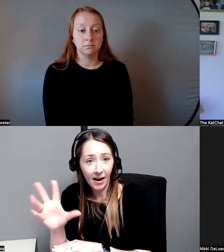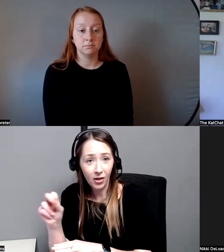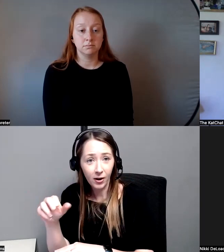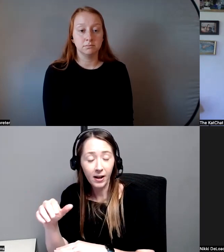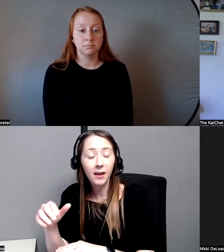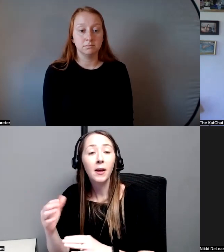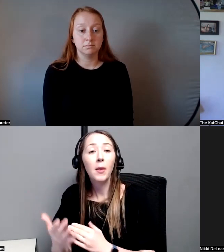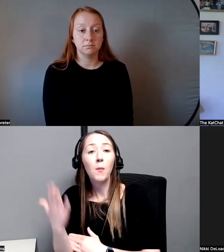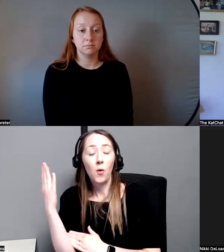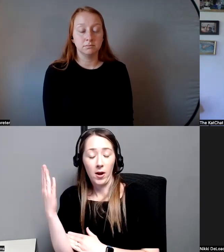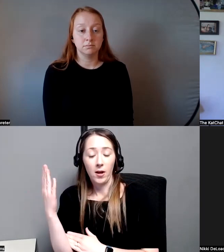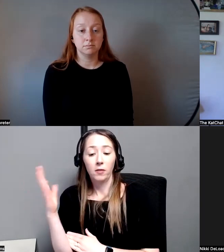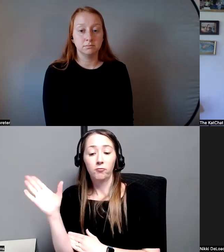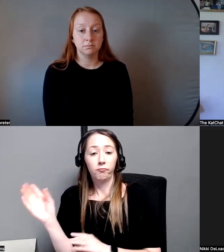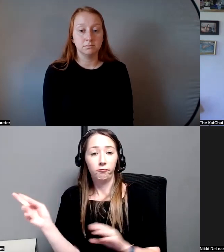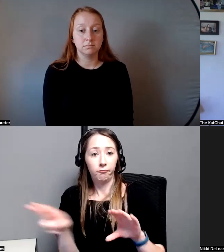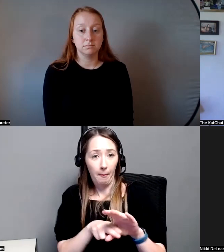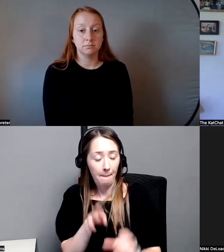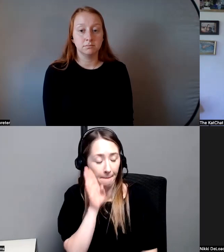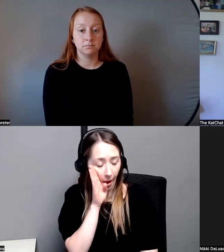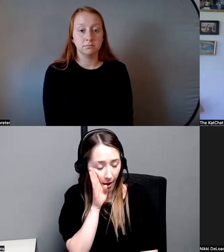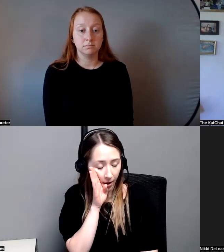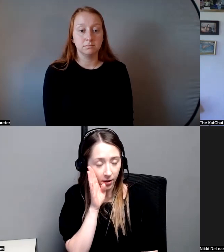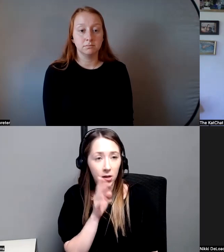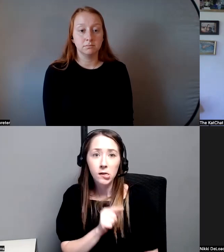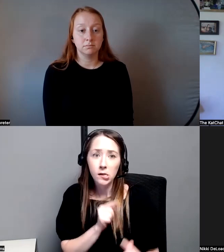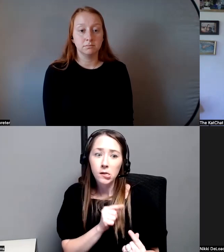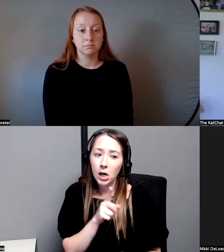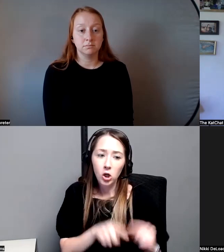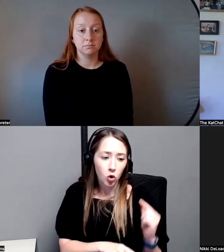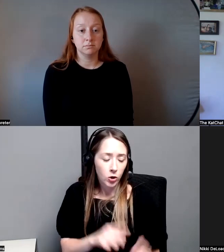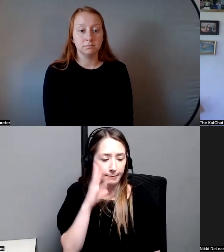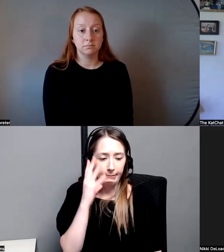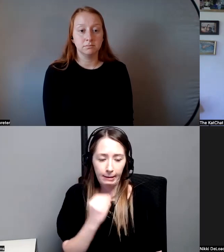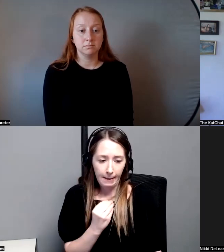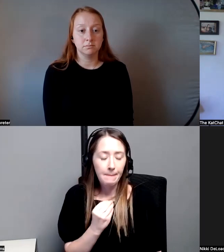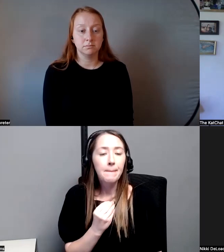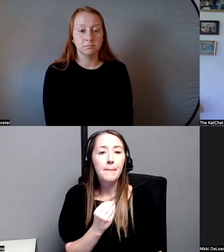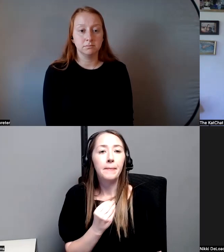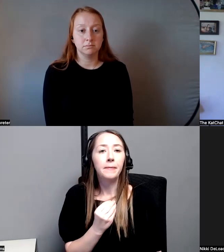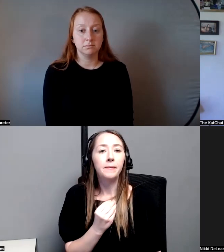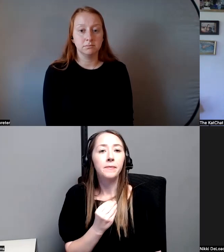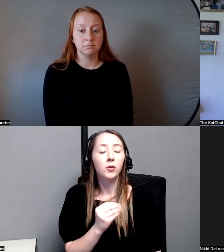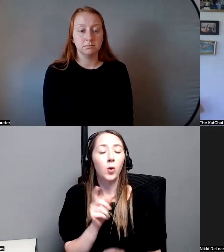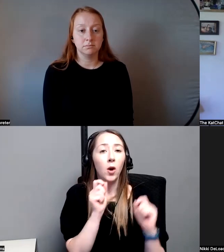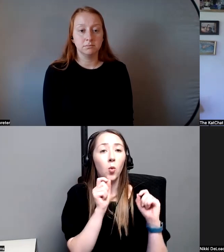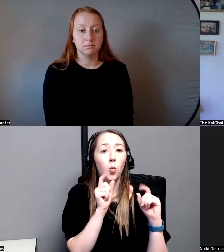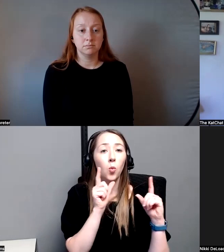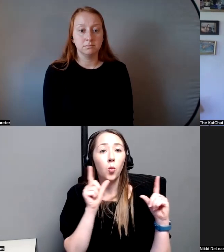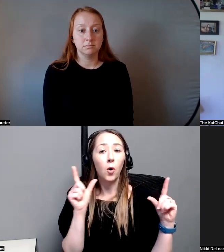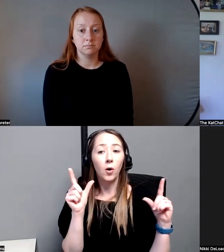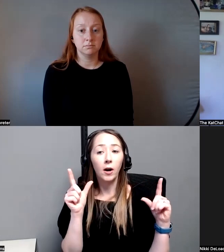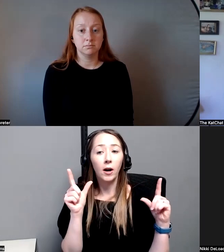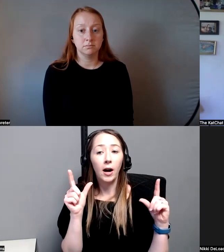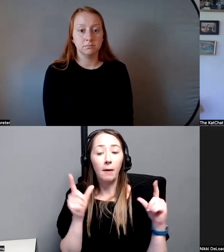morning, and I, couldn't sleep. So I ended up waking up to a bevy